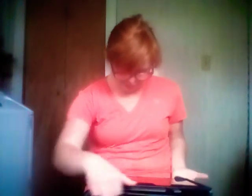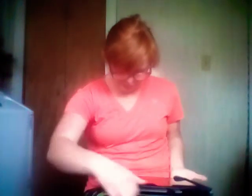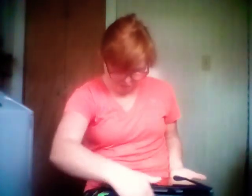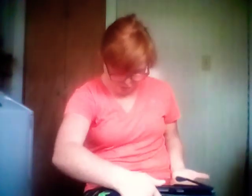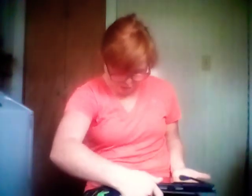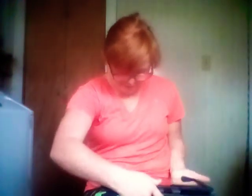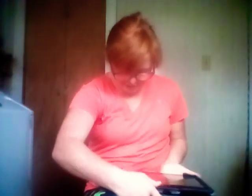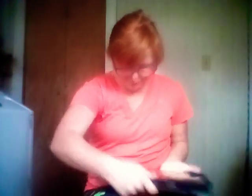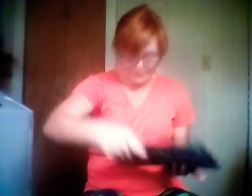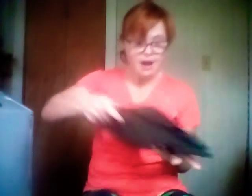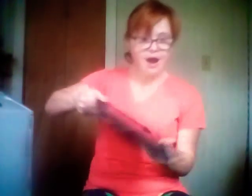go on here.